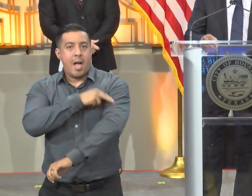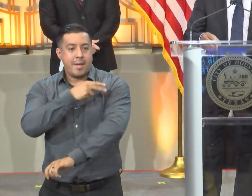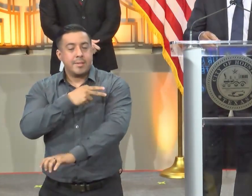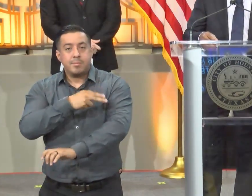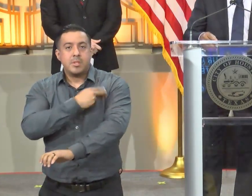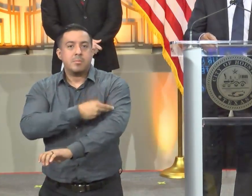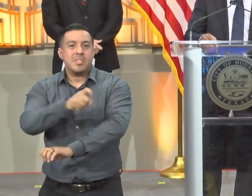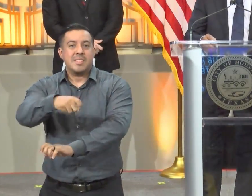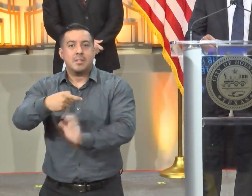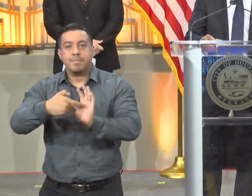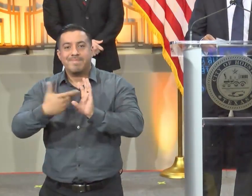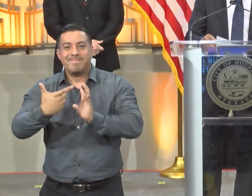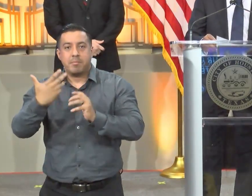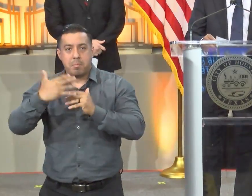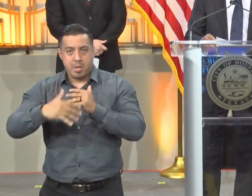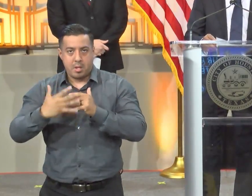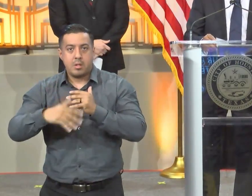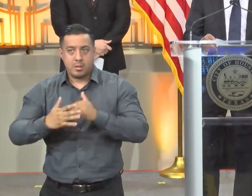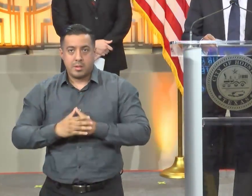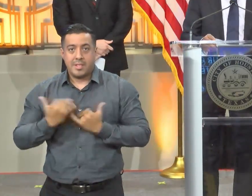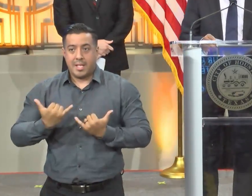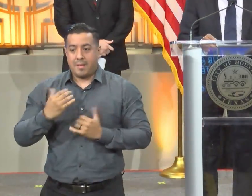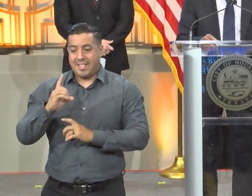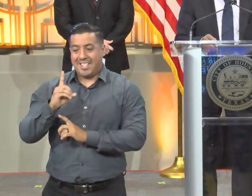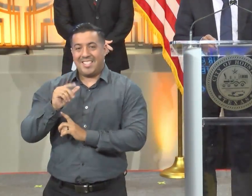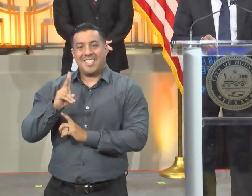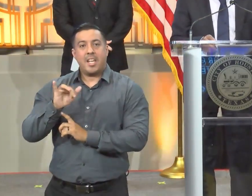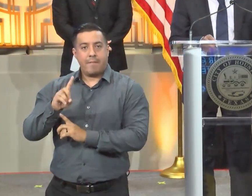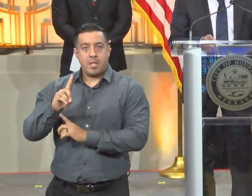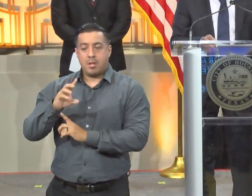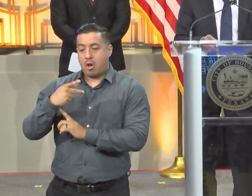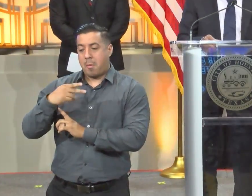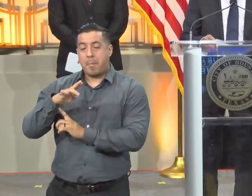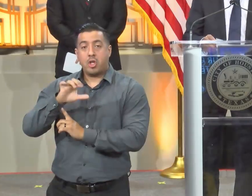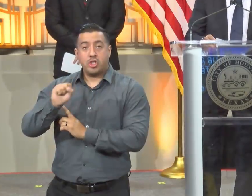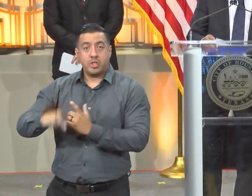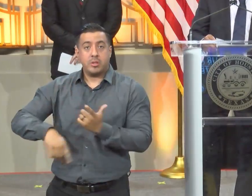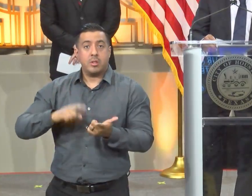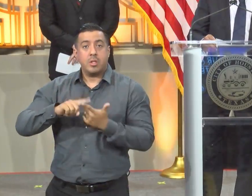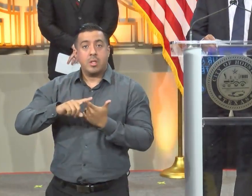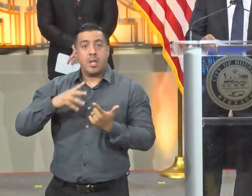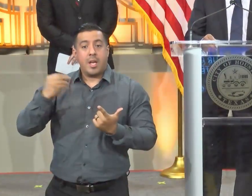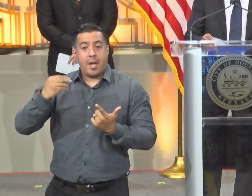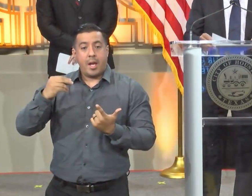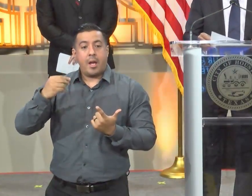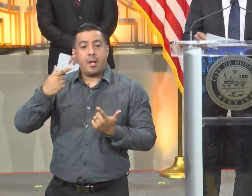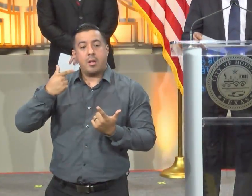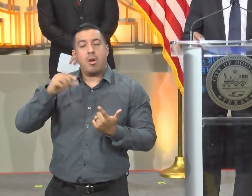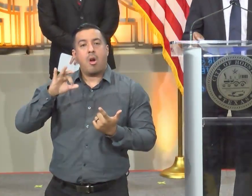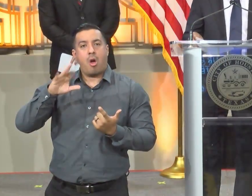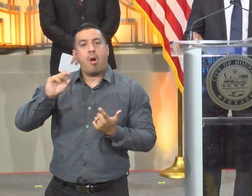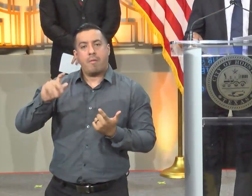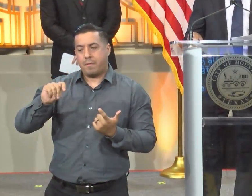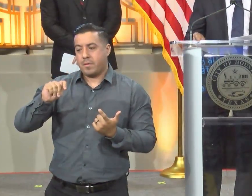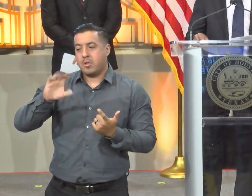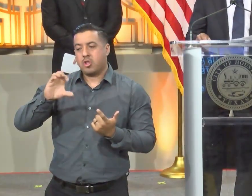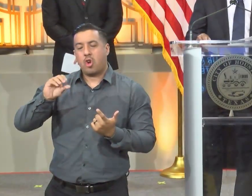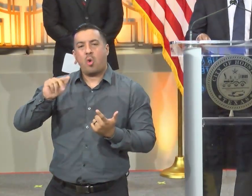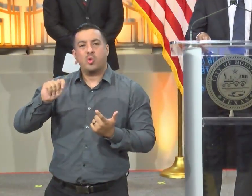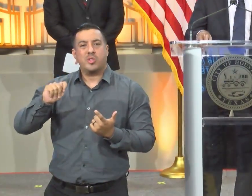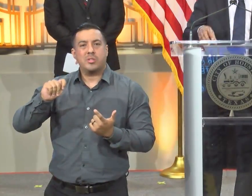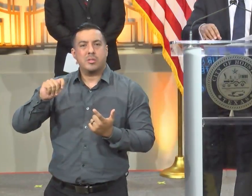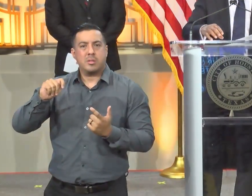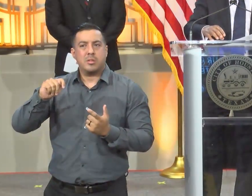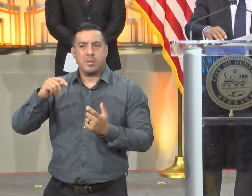And that is why I'm joining Chief Medical Officer Dr. David Persse and the Gulf Coast Regional Blood Center to urge eligible